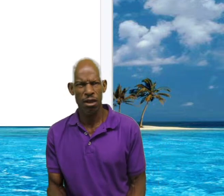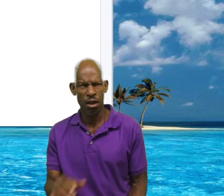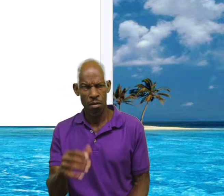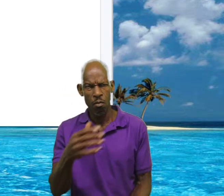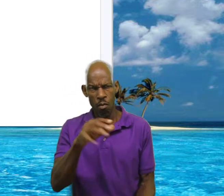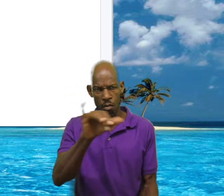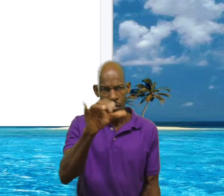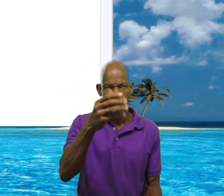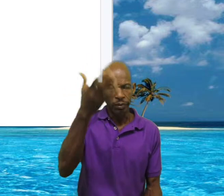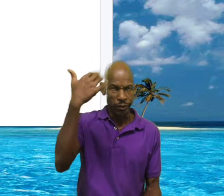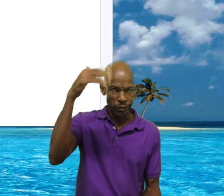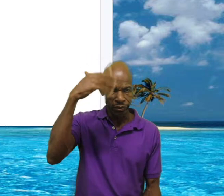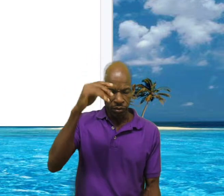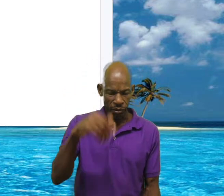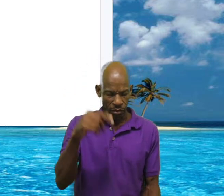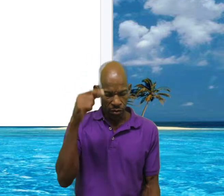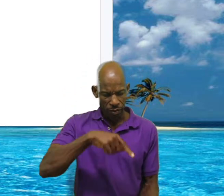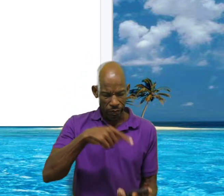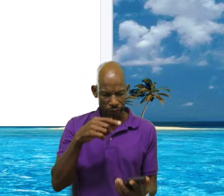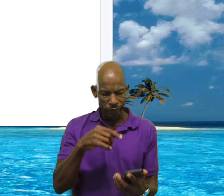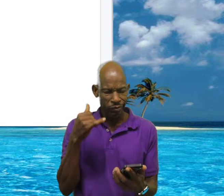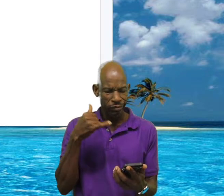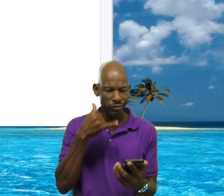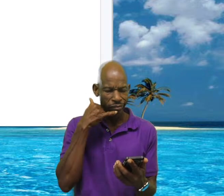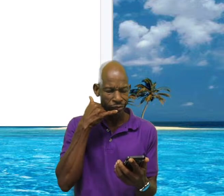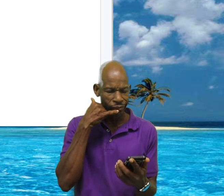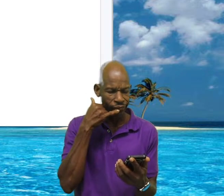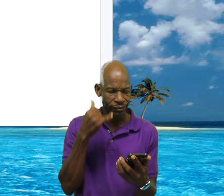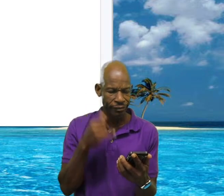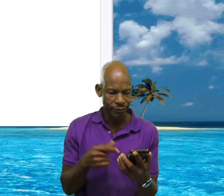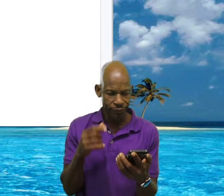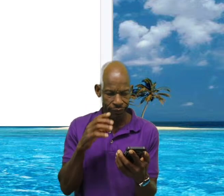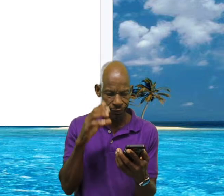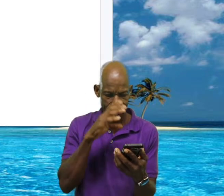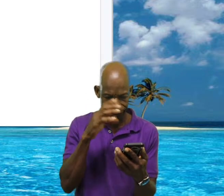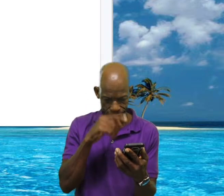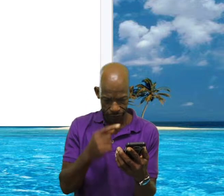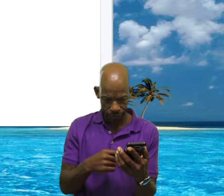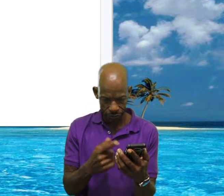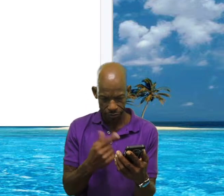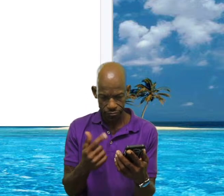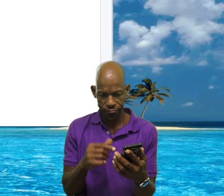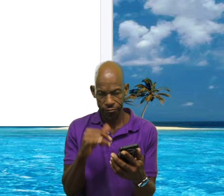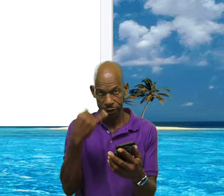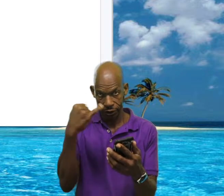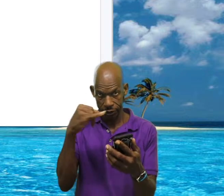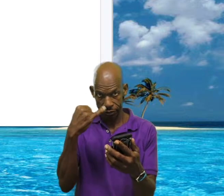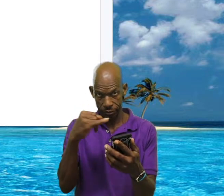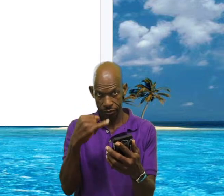phone and you're going, like if you're going to search for something on the internet. So you're going on the internet,